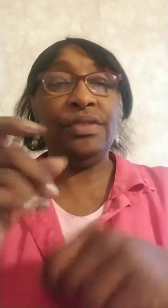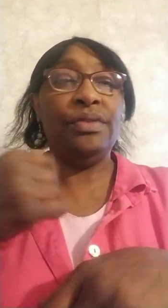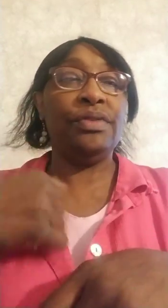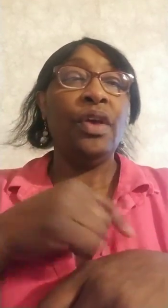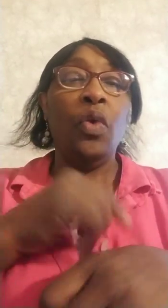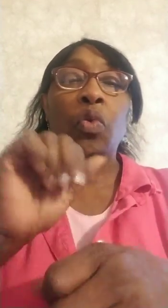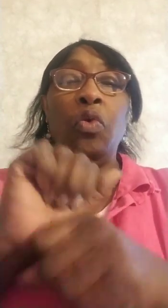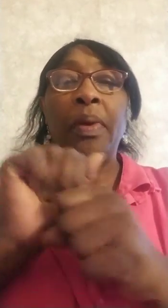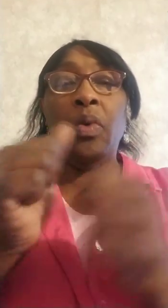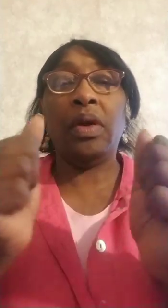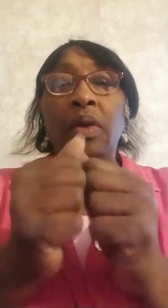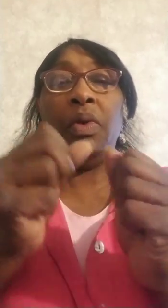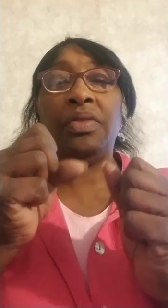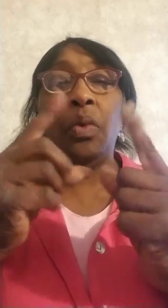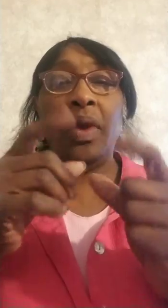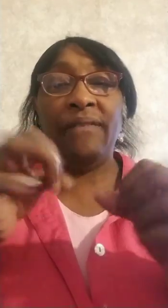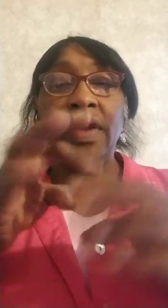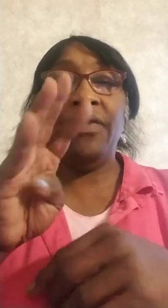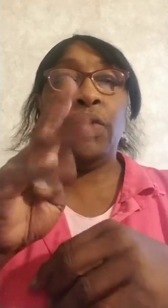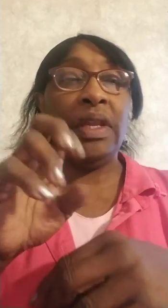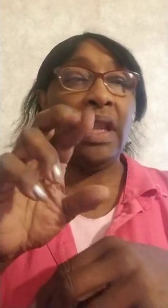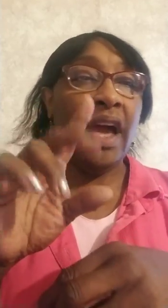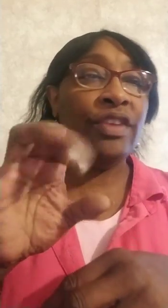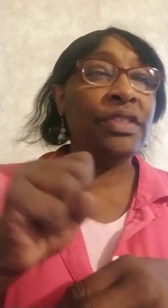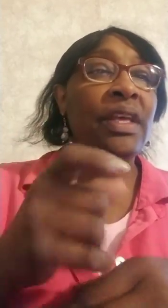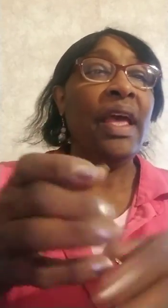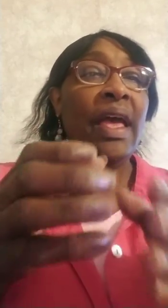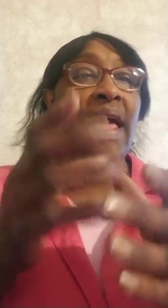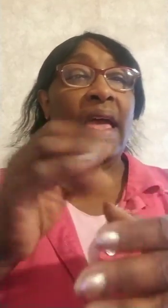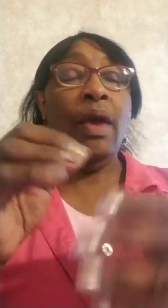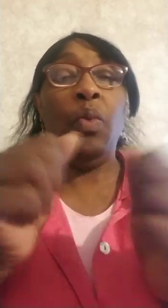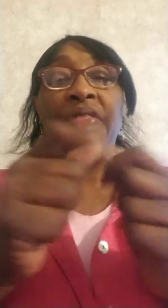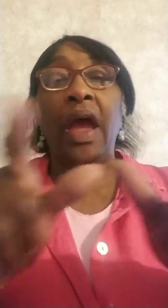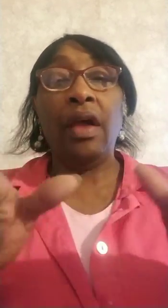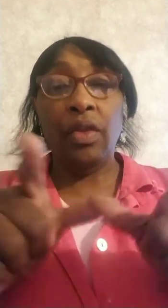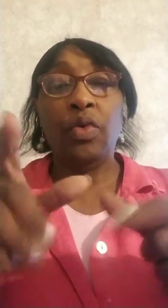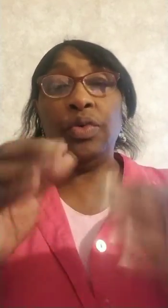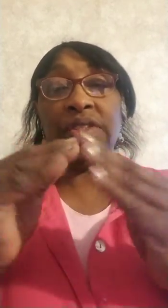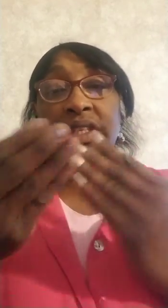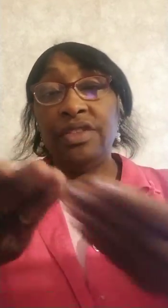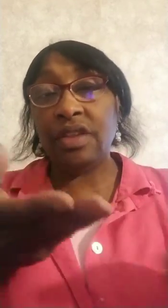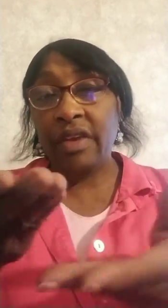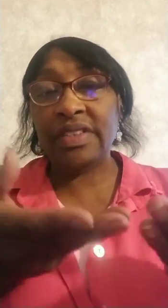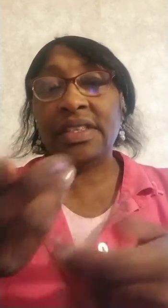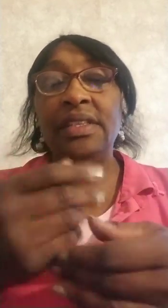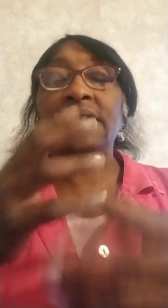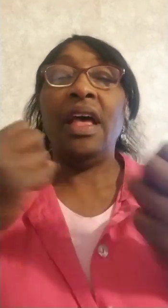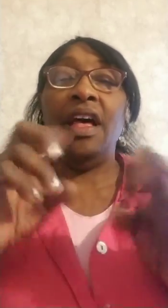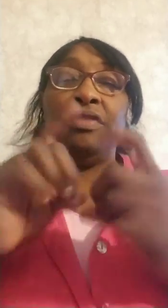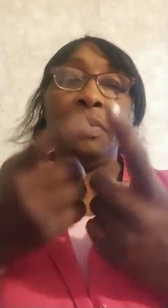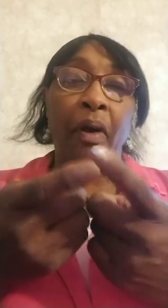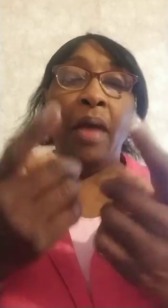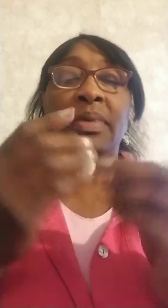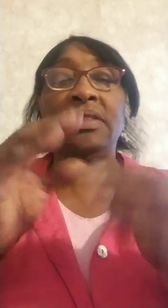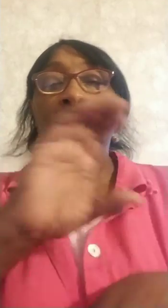issues. We will be working with the Wakefield 49ers and with our local city services, health departments,